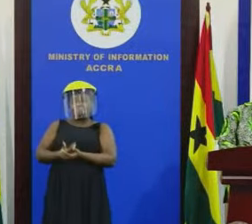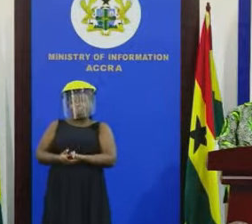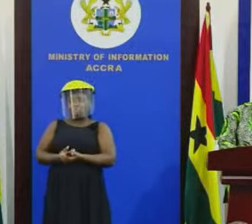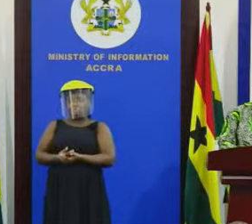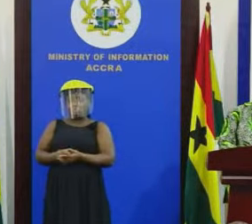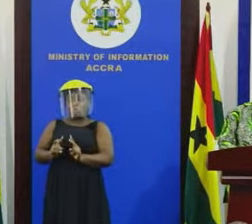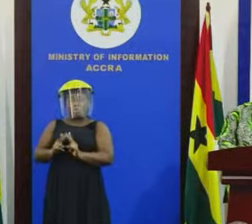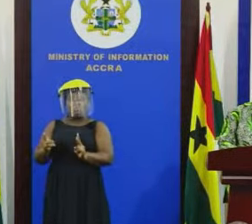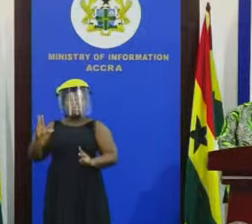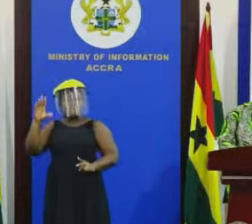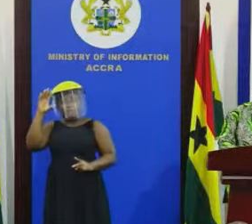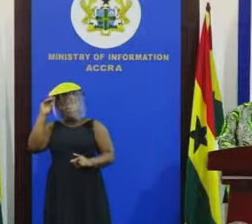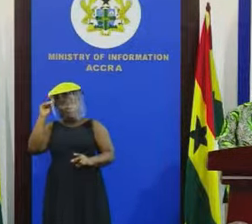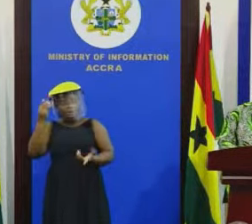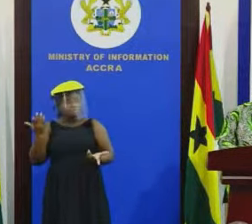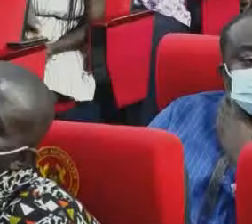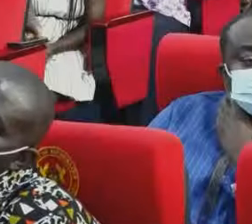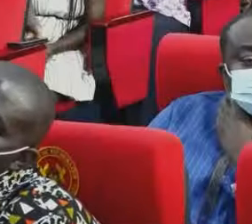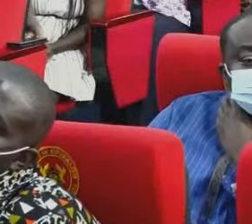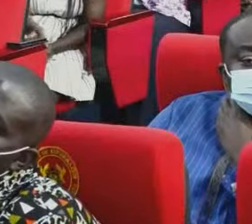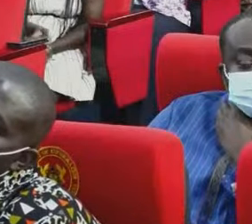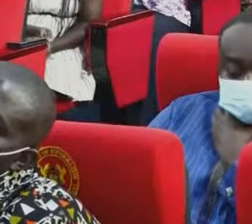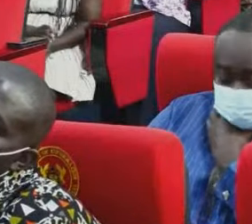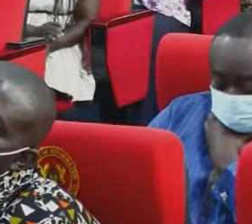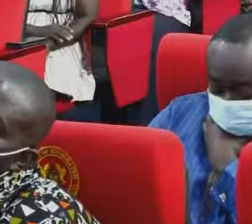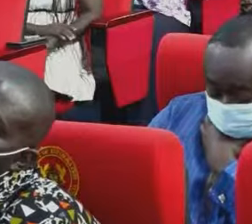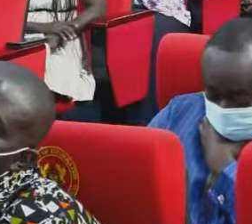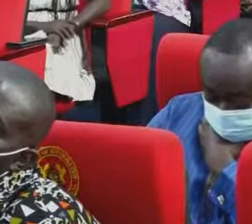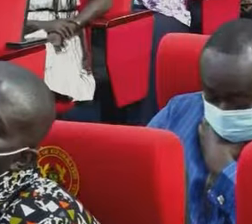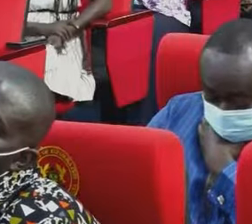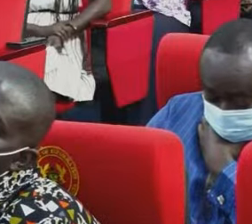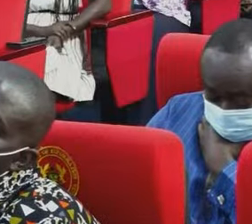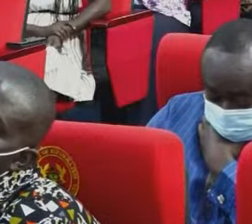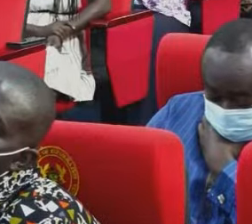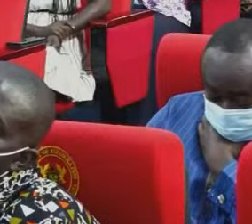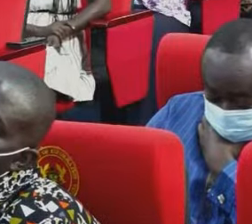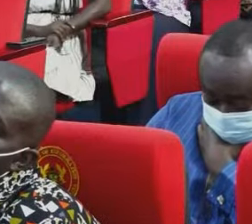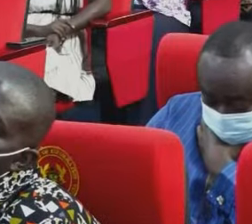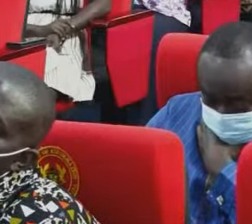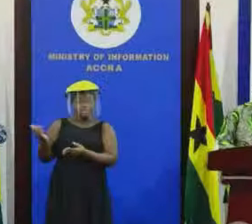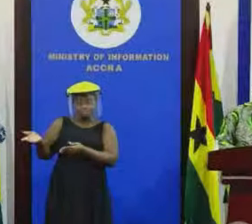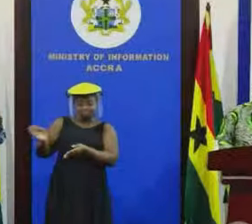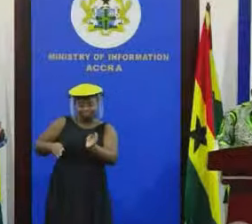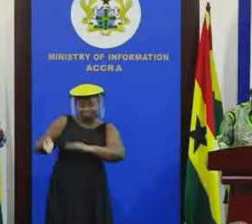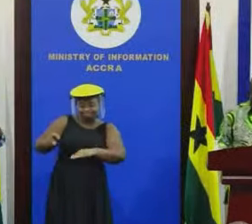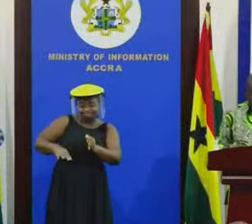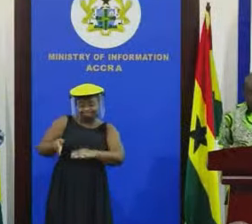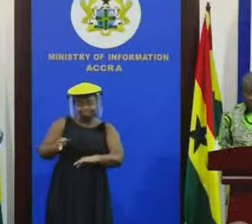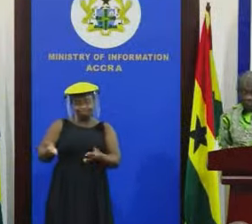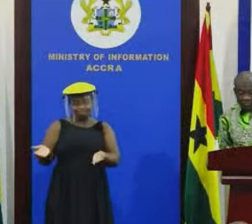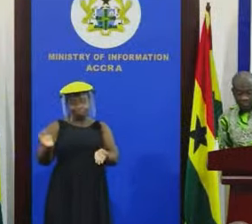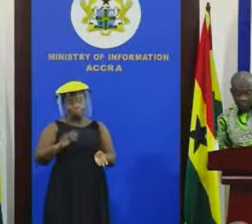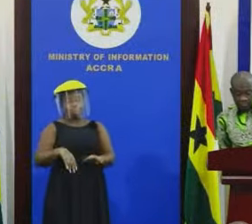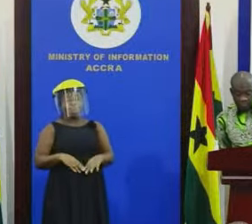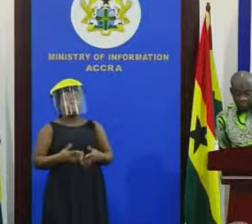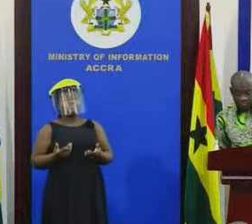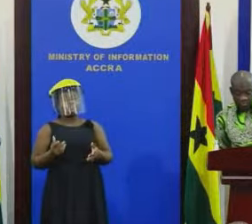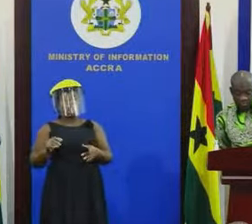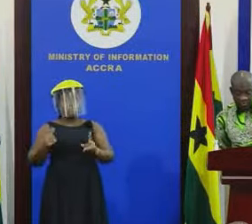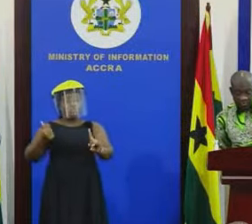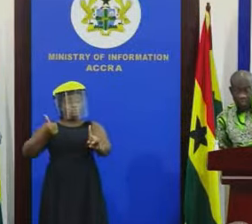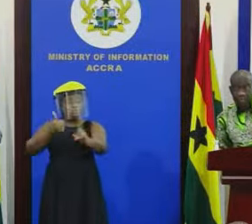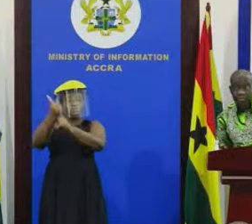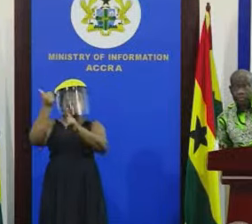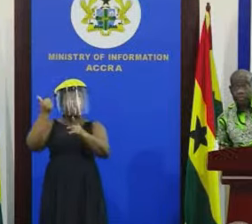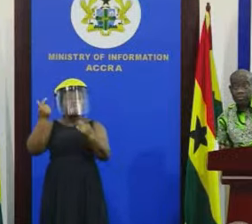So the man along the route, after he has left where he loaded from, takes his thing. And then when an